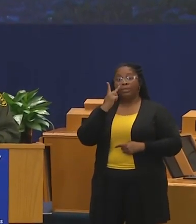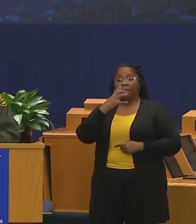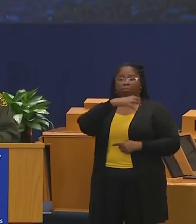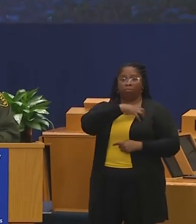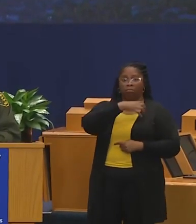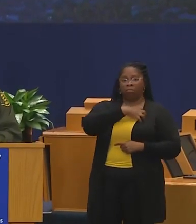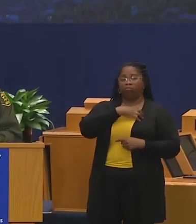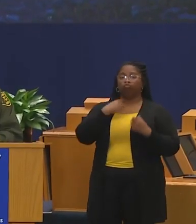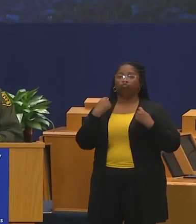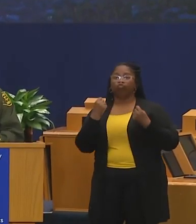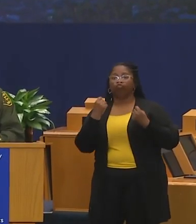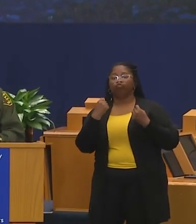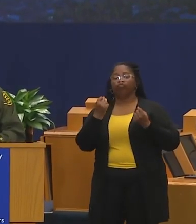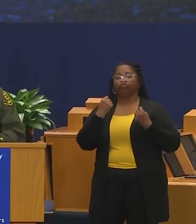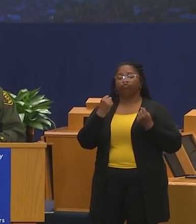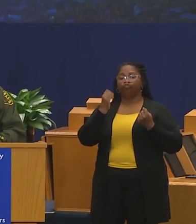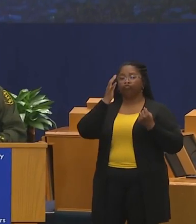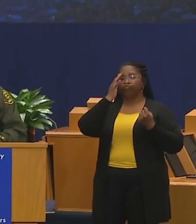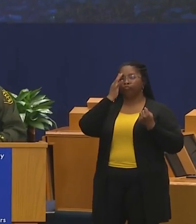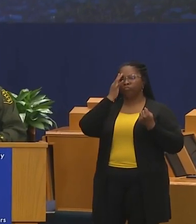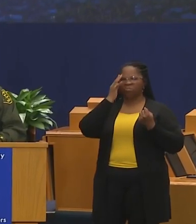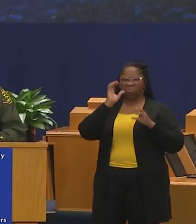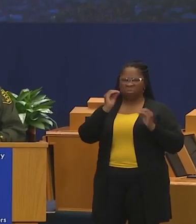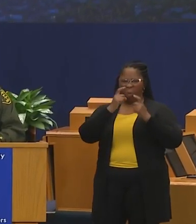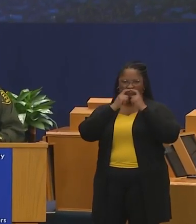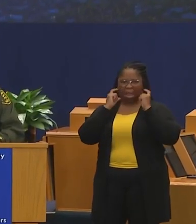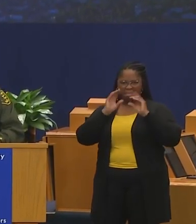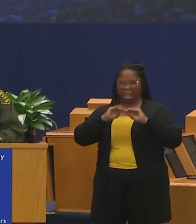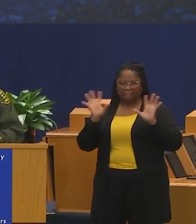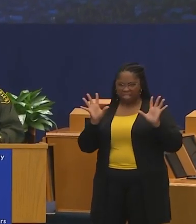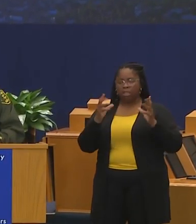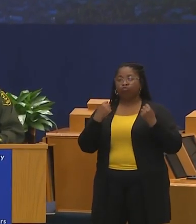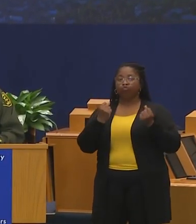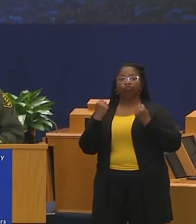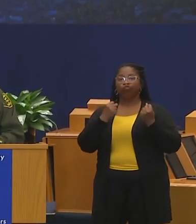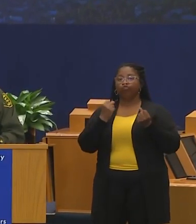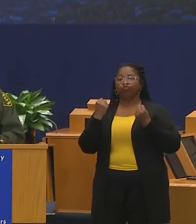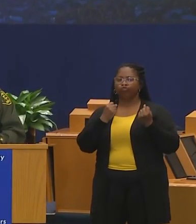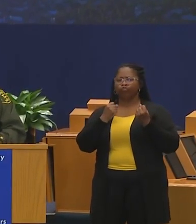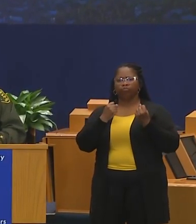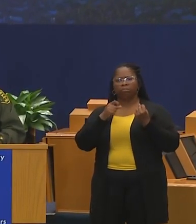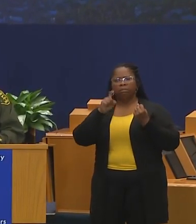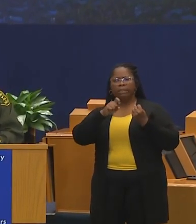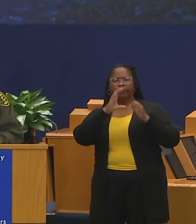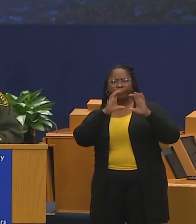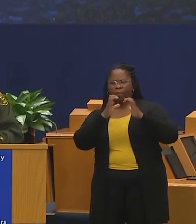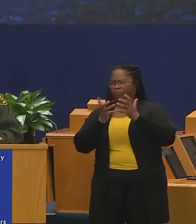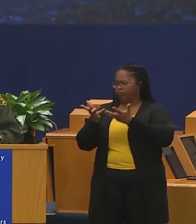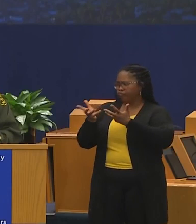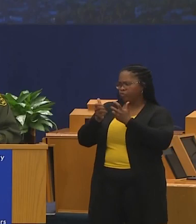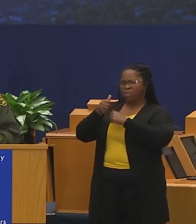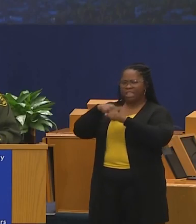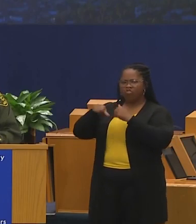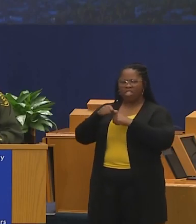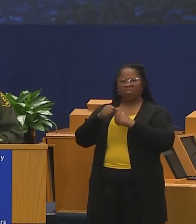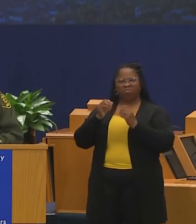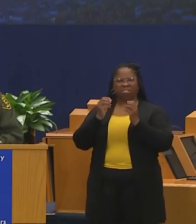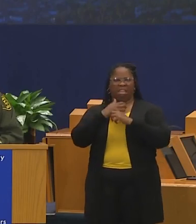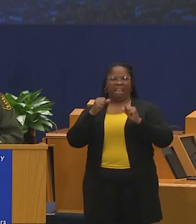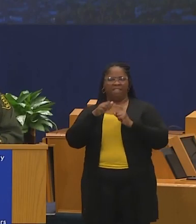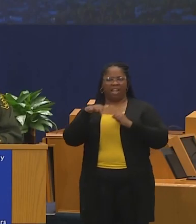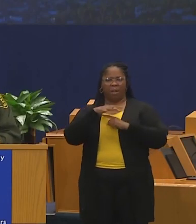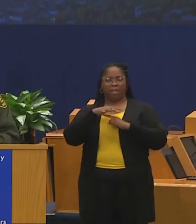radio car, they're not going to be masked up. Obviously, barrier towards communication, talking amongst each other. It's a secure environment.